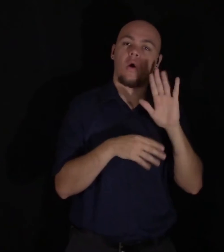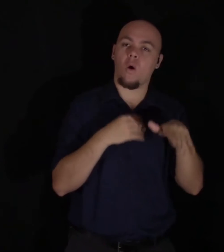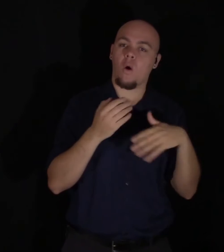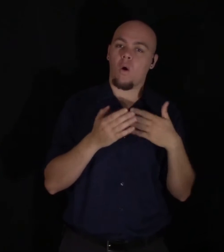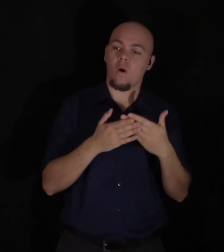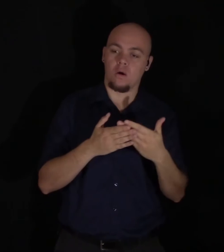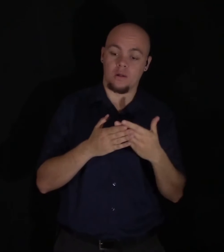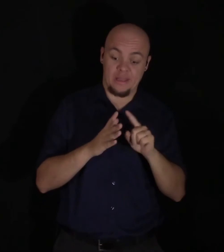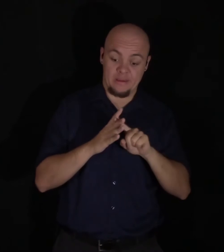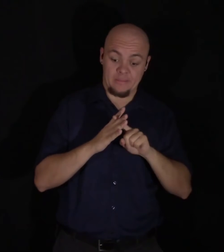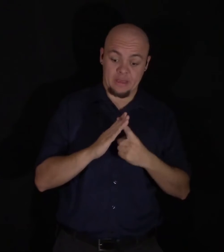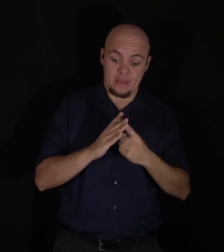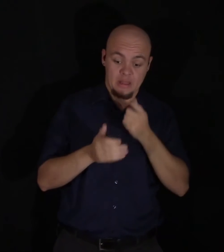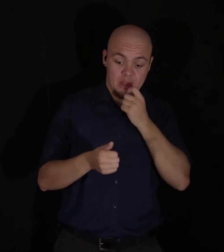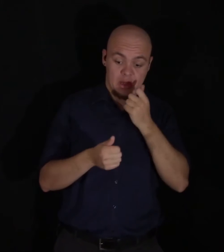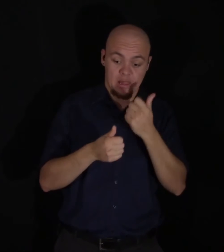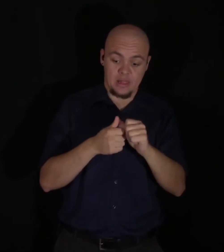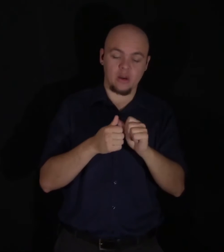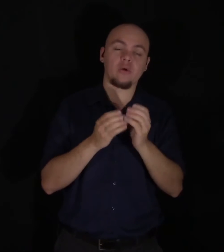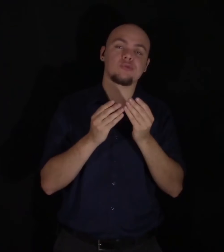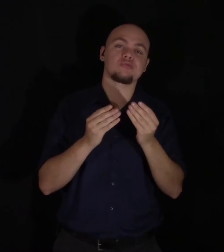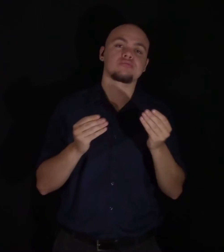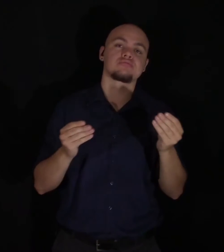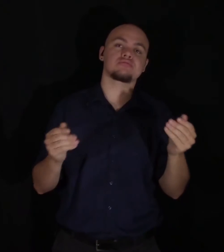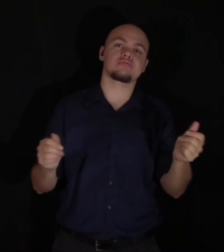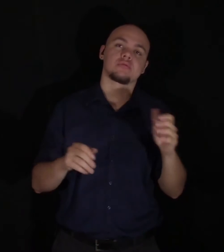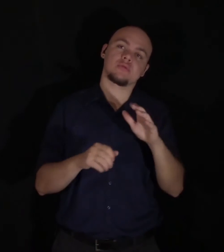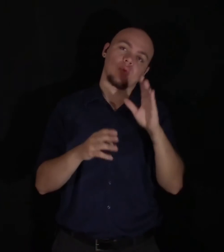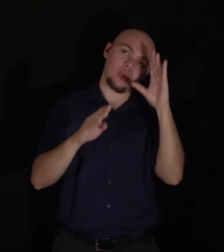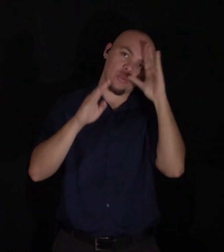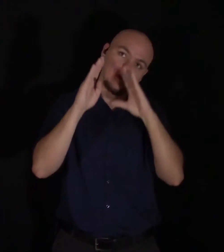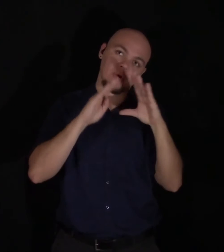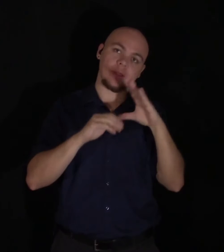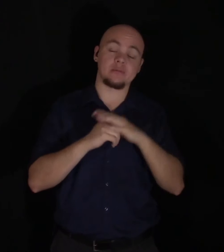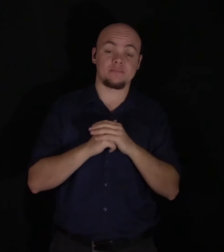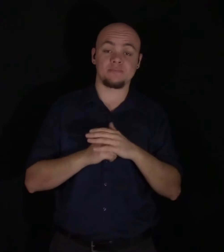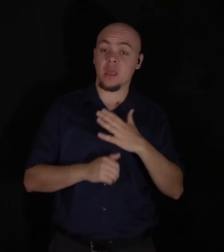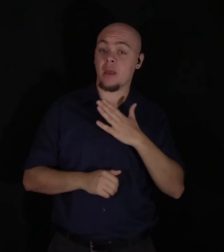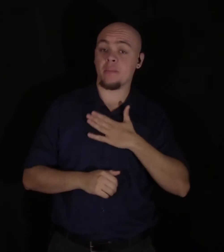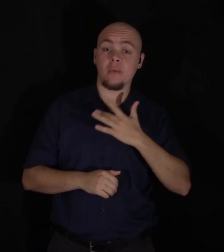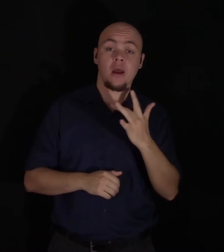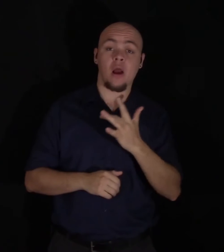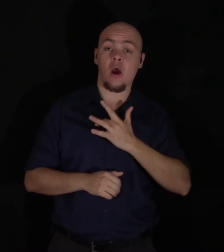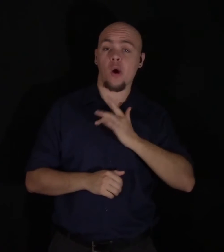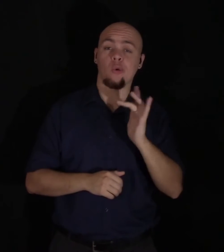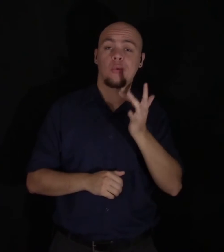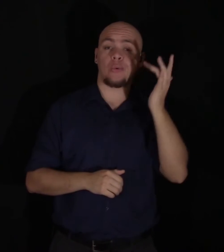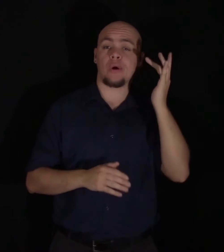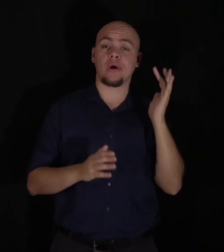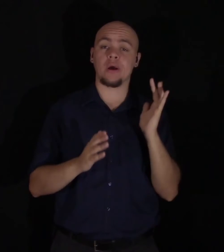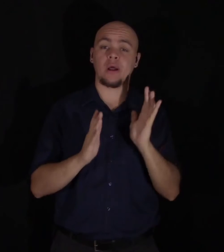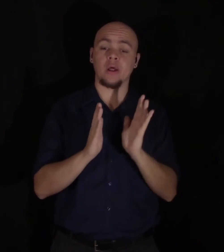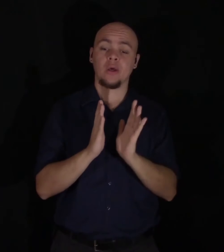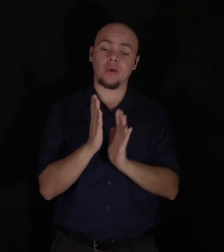began my letter, and I feel my heart glow with an enthusiasm which elevates me to